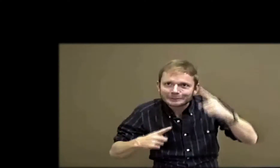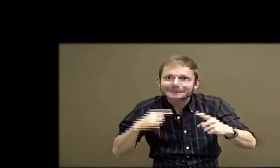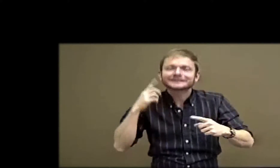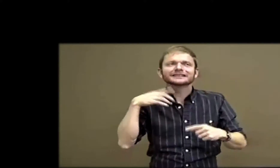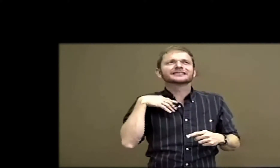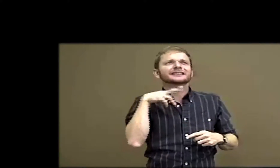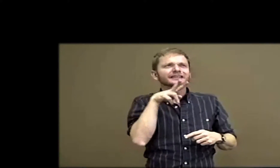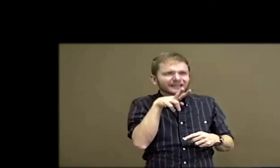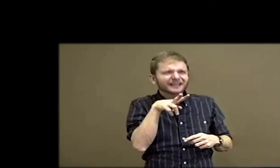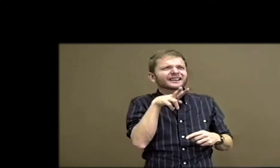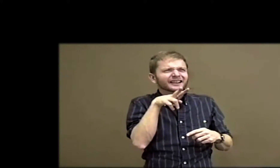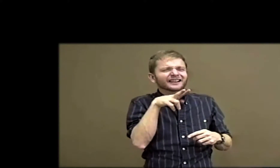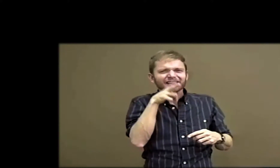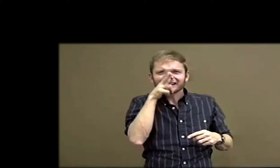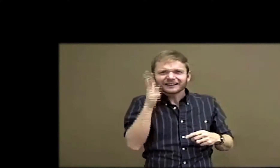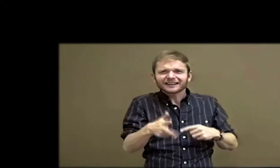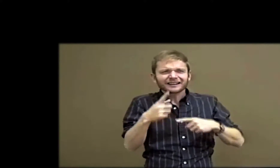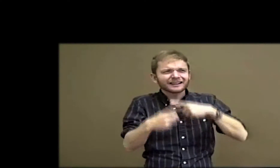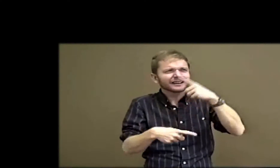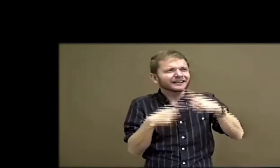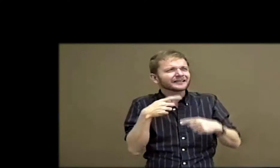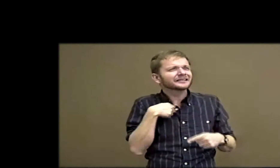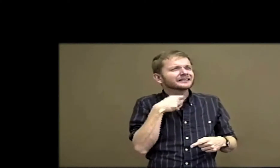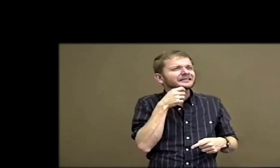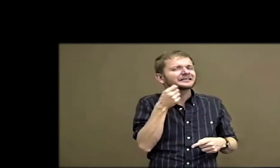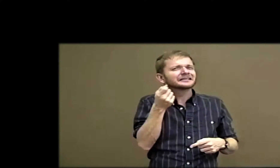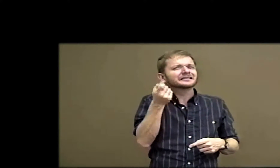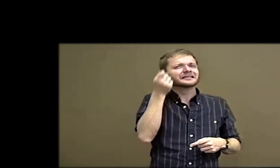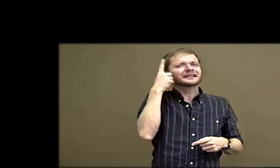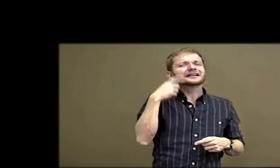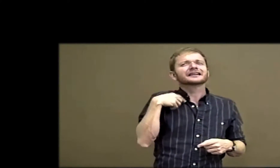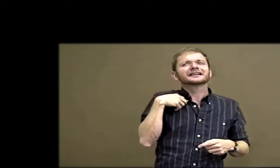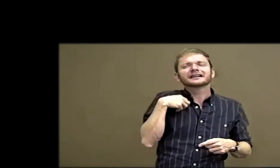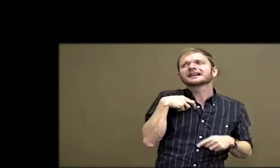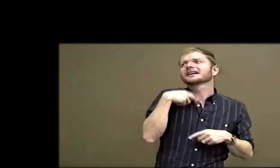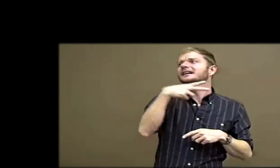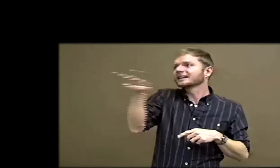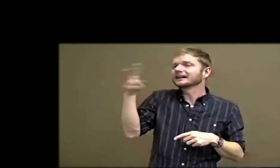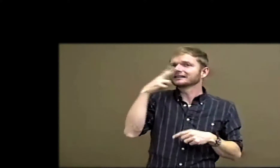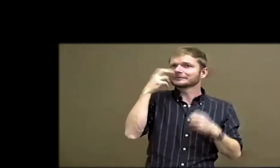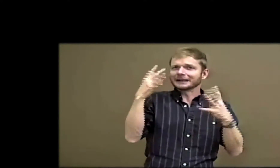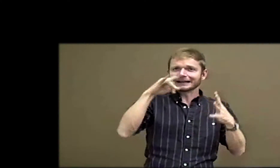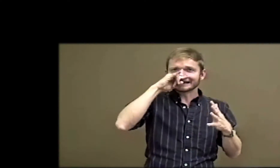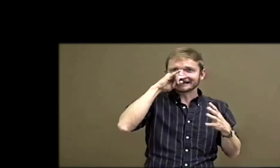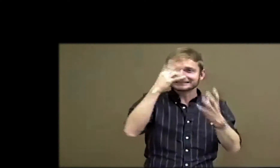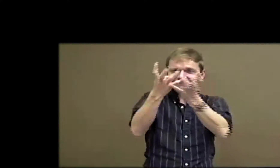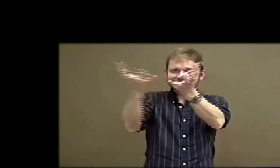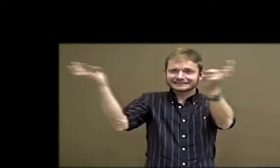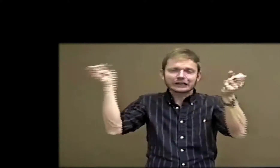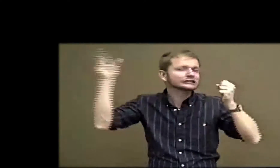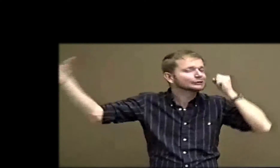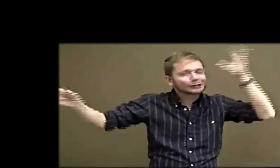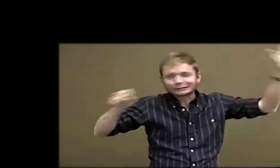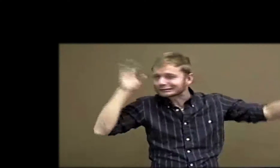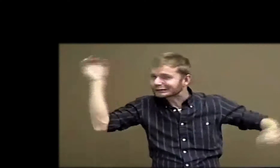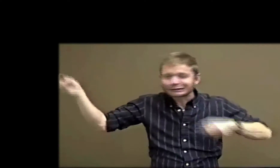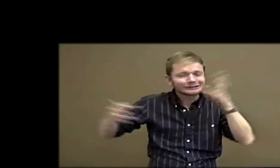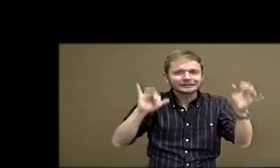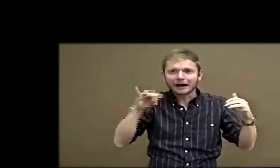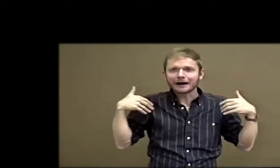was watching and noticed that her signing was absolutely horrible, but I still understood. I looked around at the other students, and they were all talking and signing wildly, and